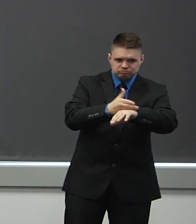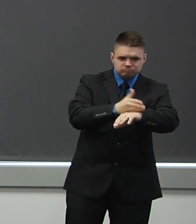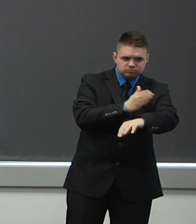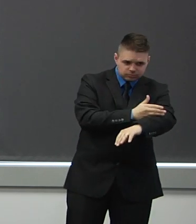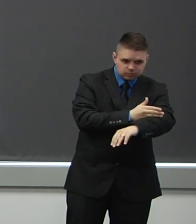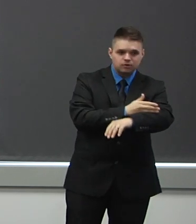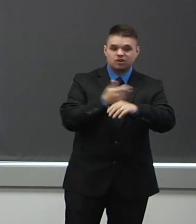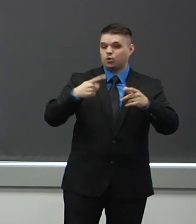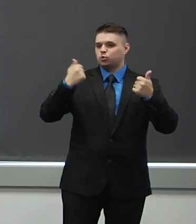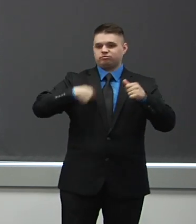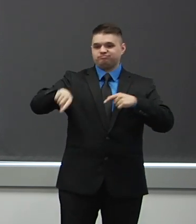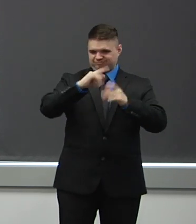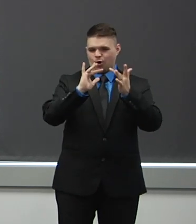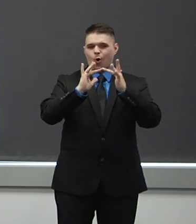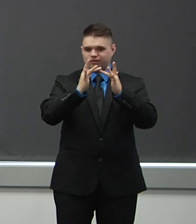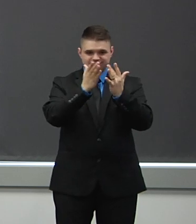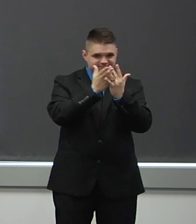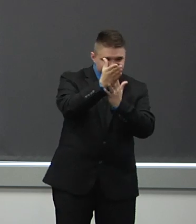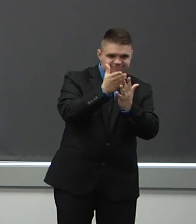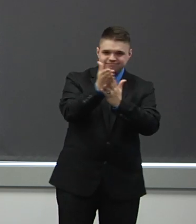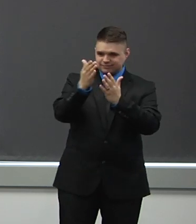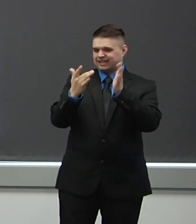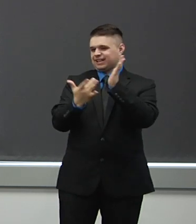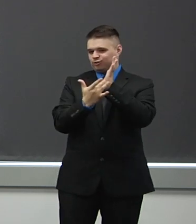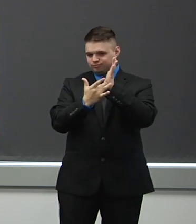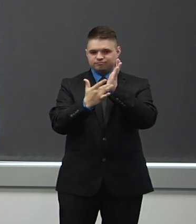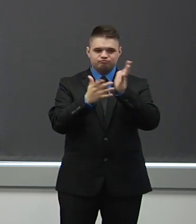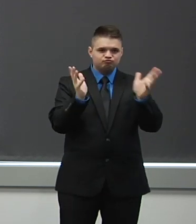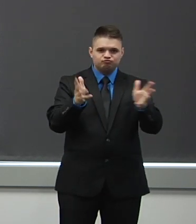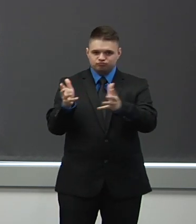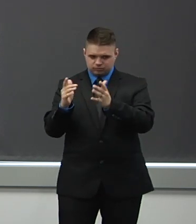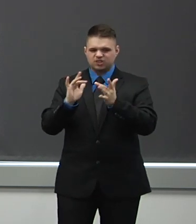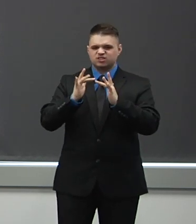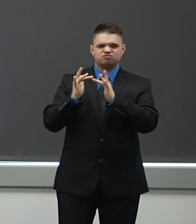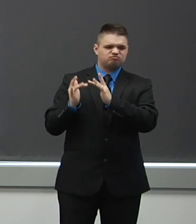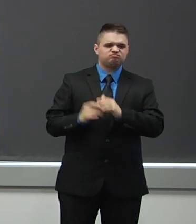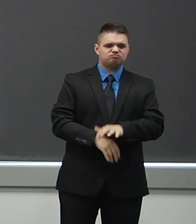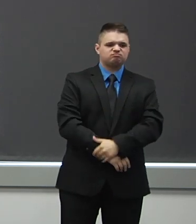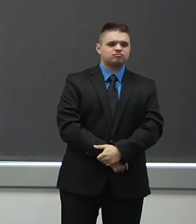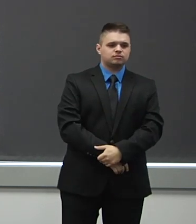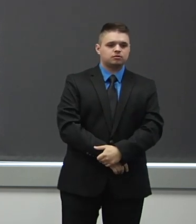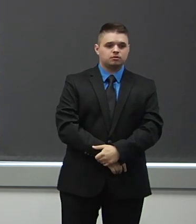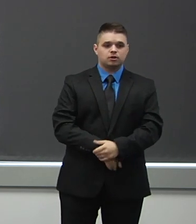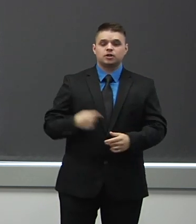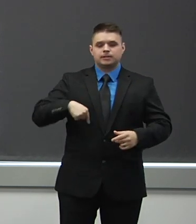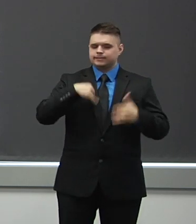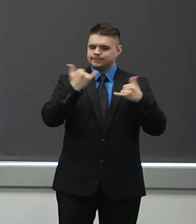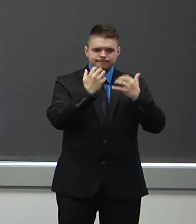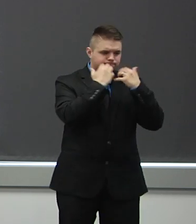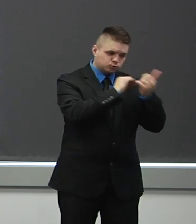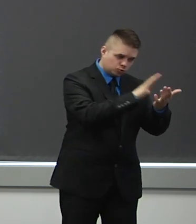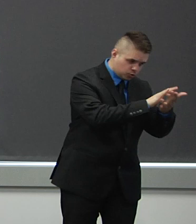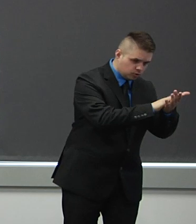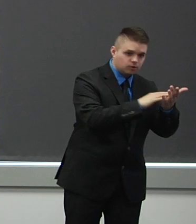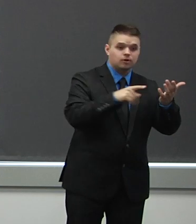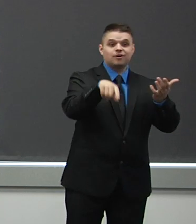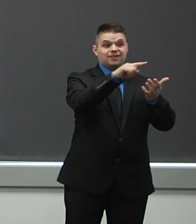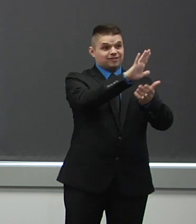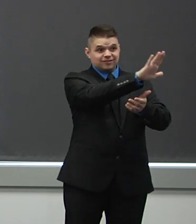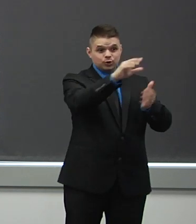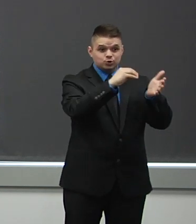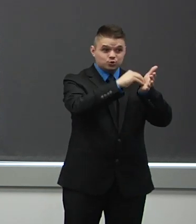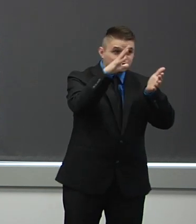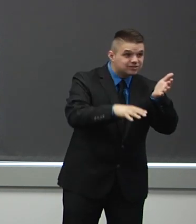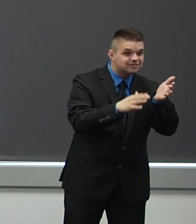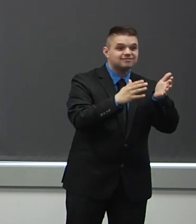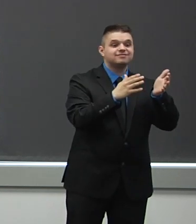means. A core value of our schools is to place the student and their learning at the center of all of our decision